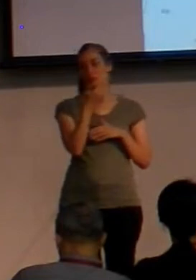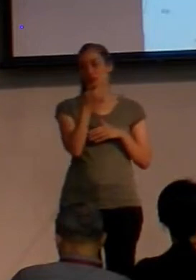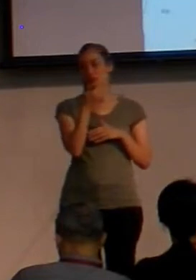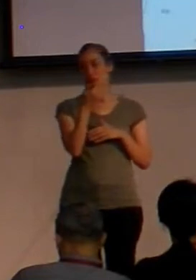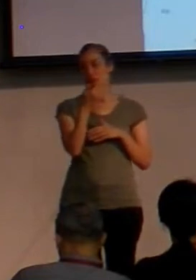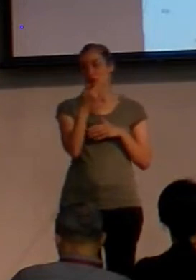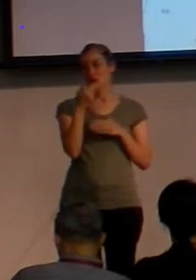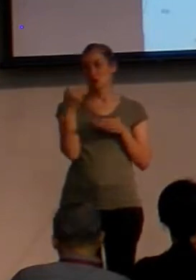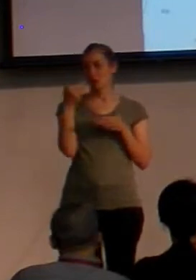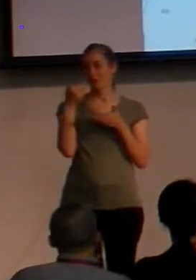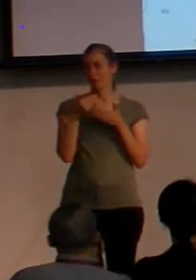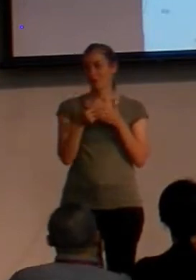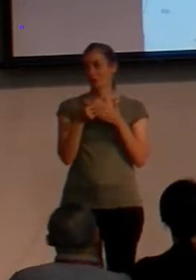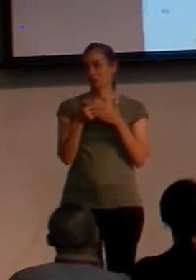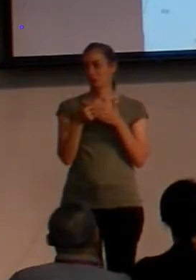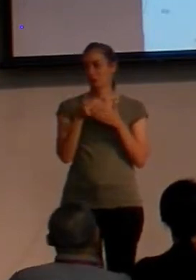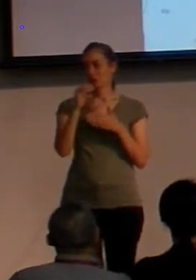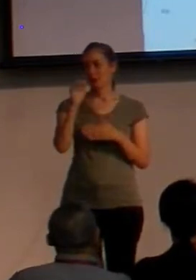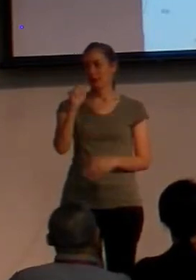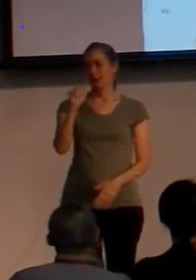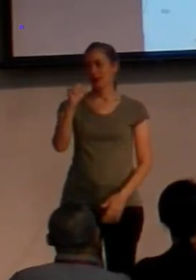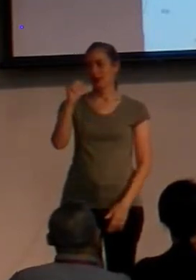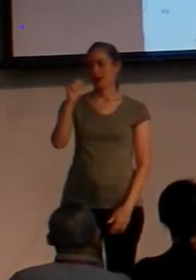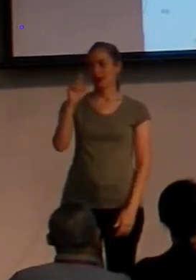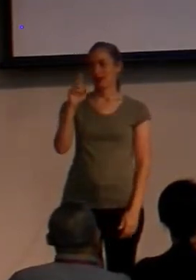city of Adjumani.